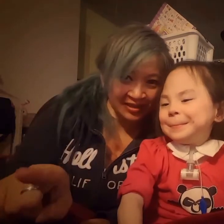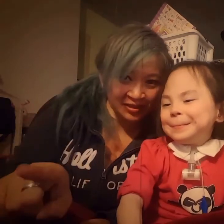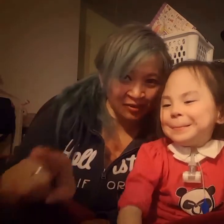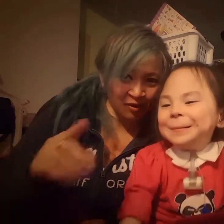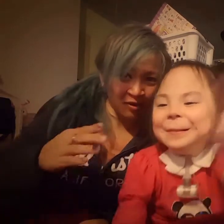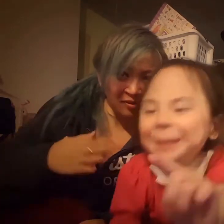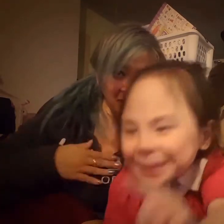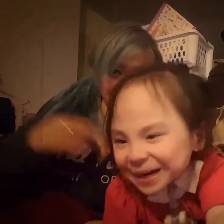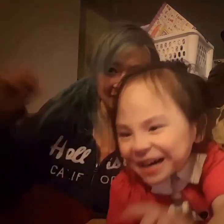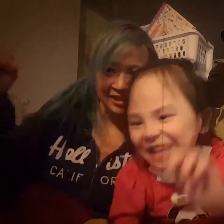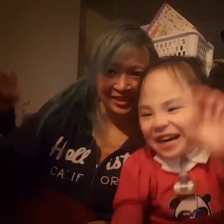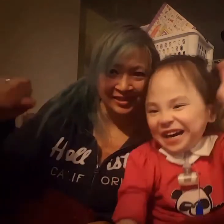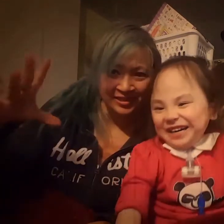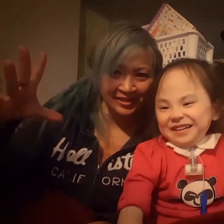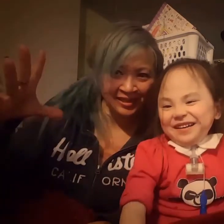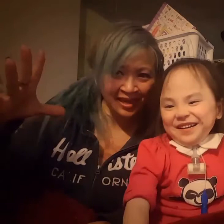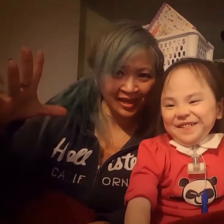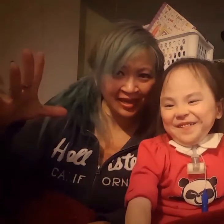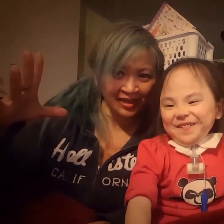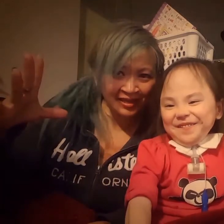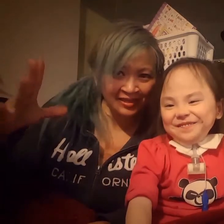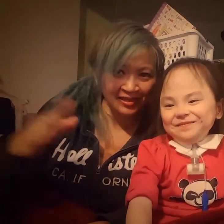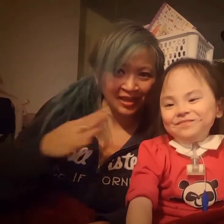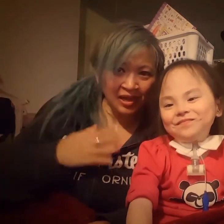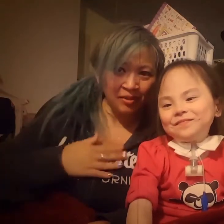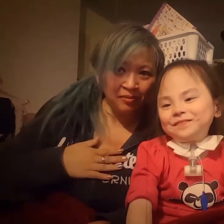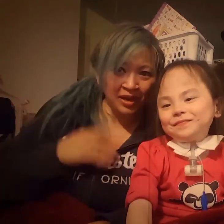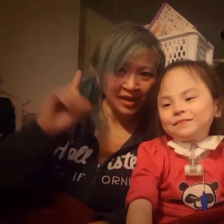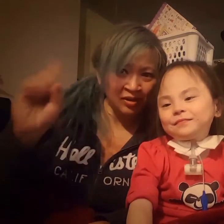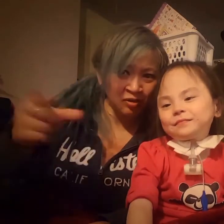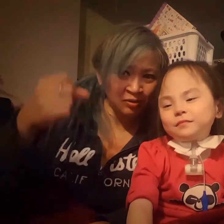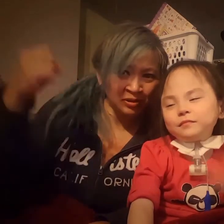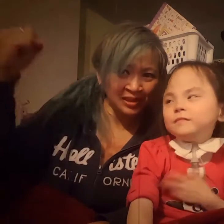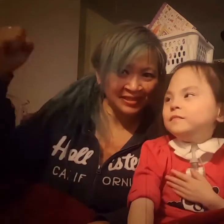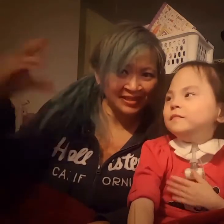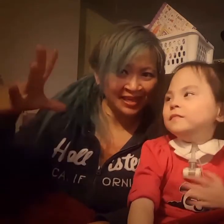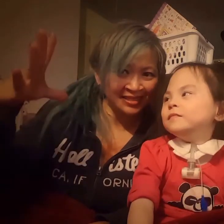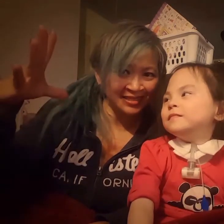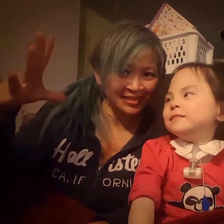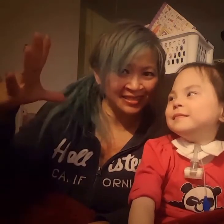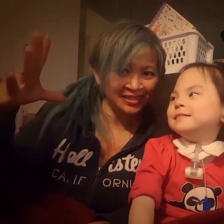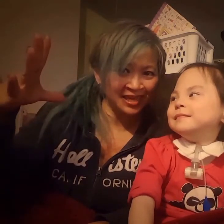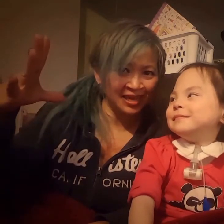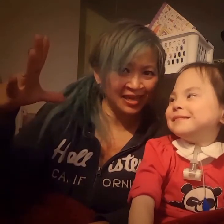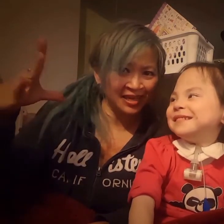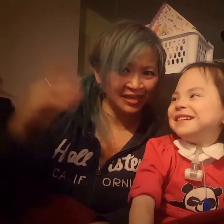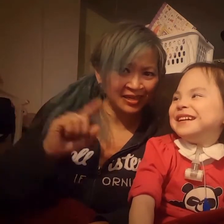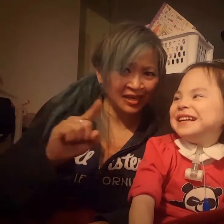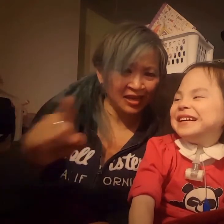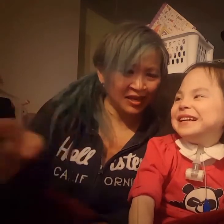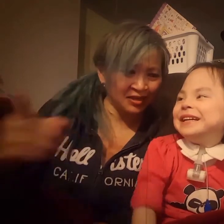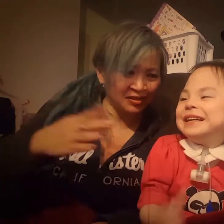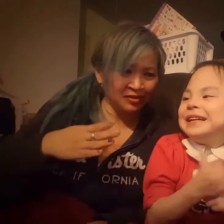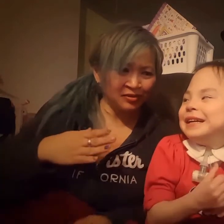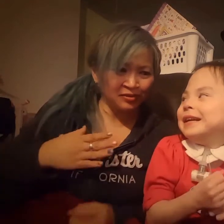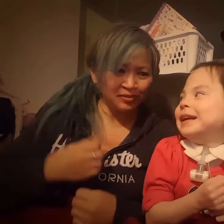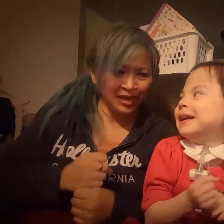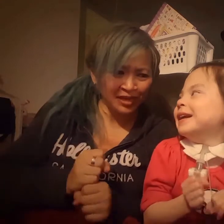You are my sunshine, my only sunshine. You make